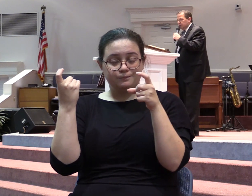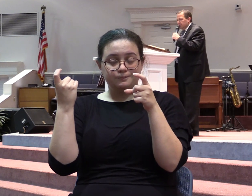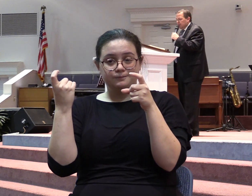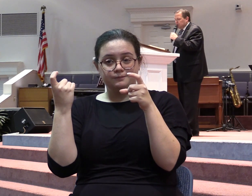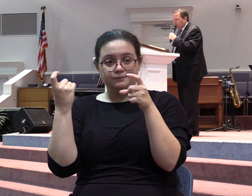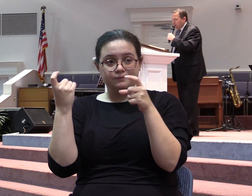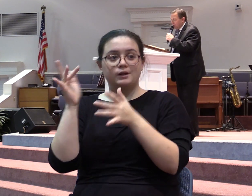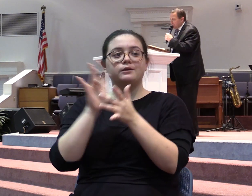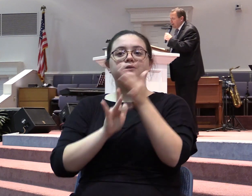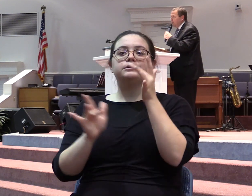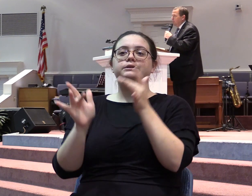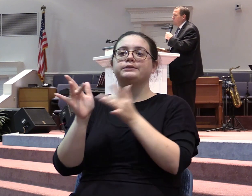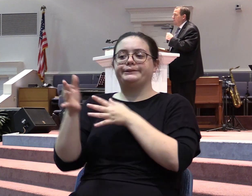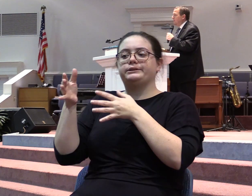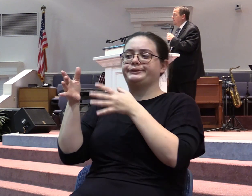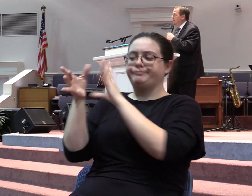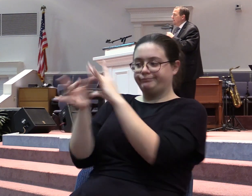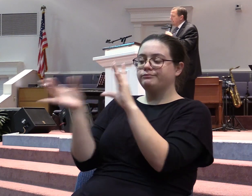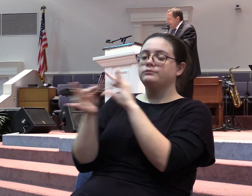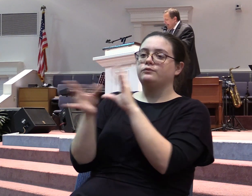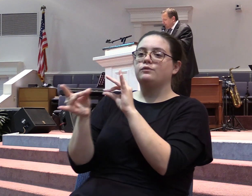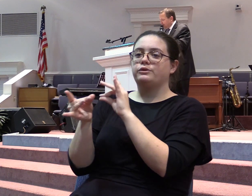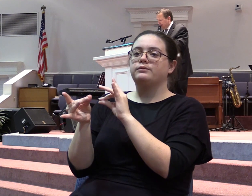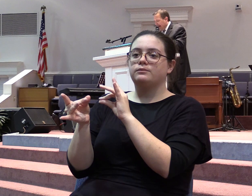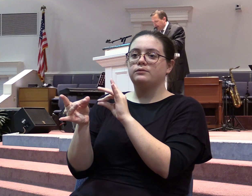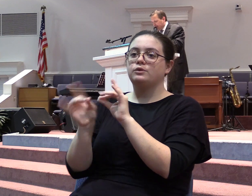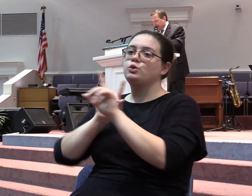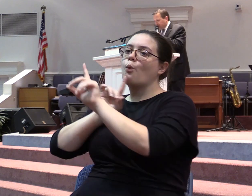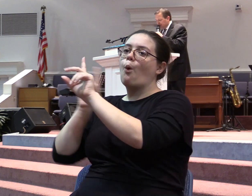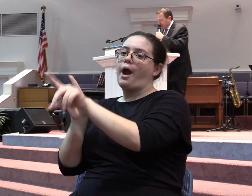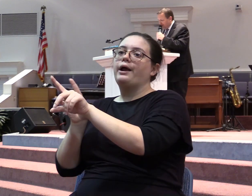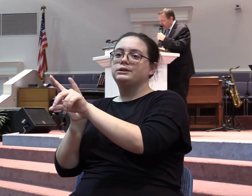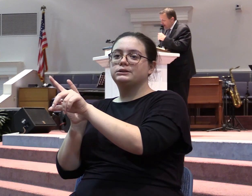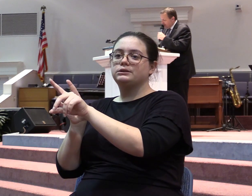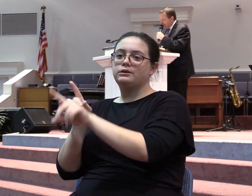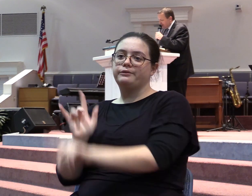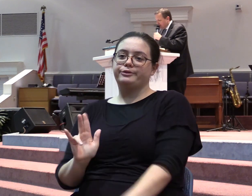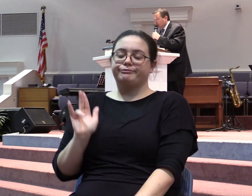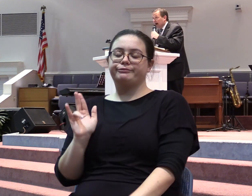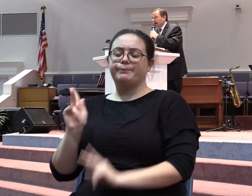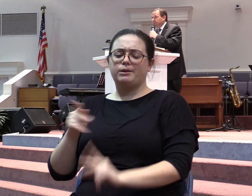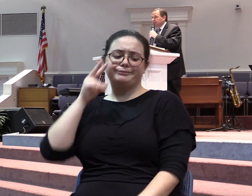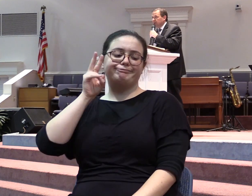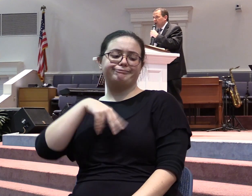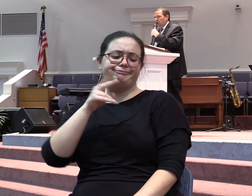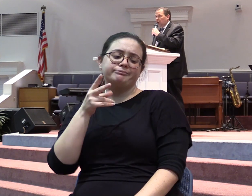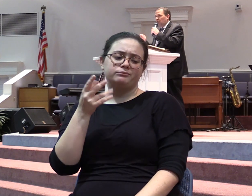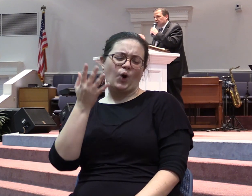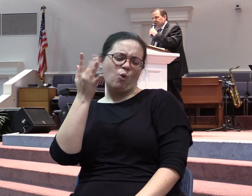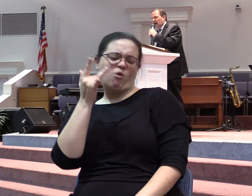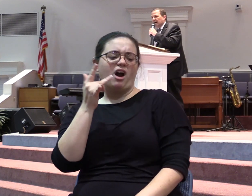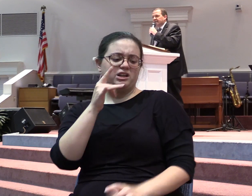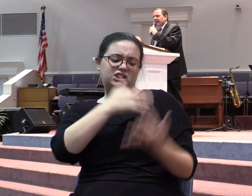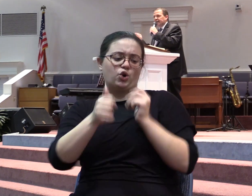Jesus spoke this parable to answer the accusations of the Pharisees and scribes, who